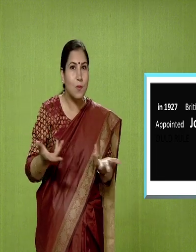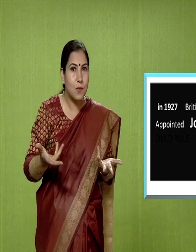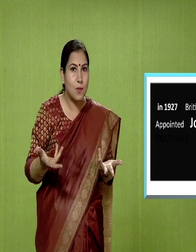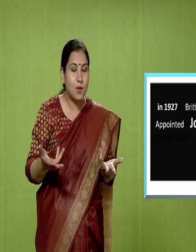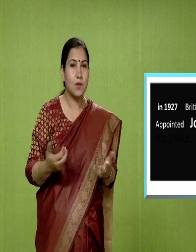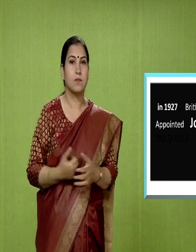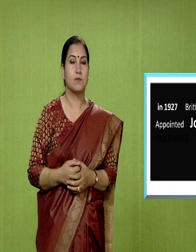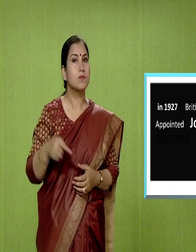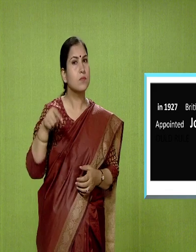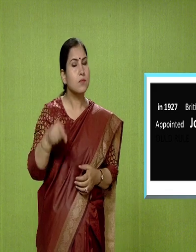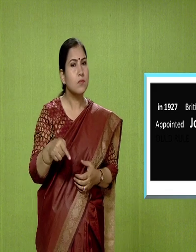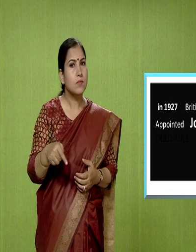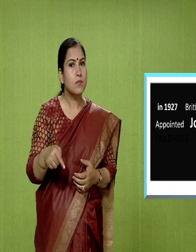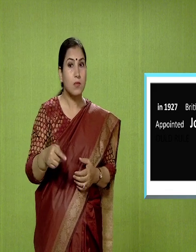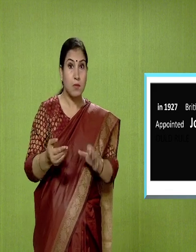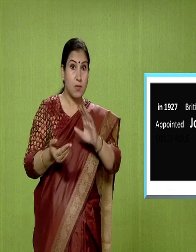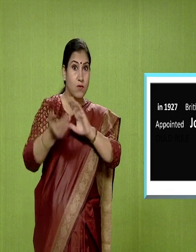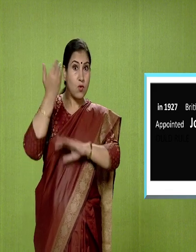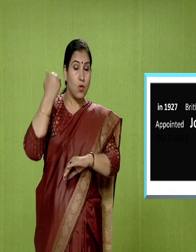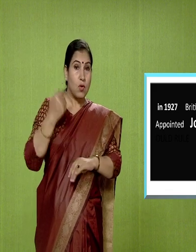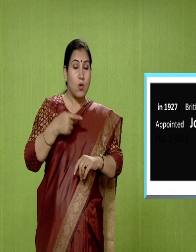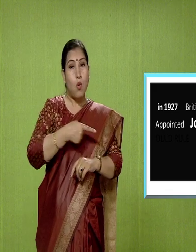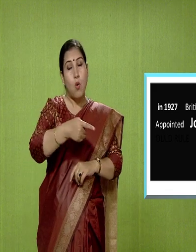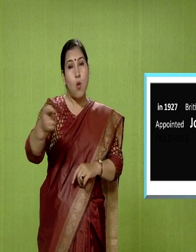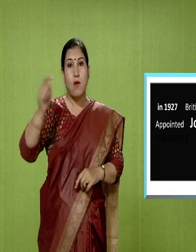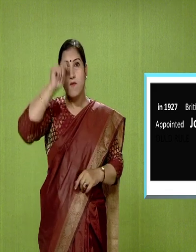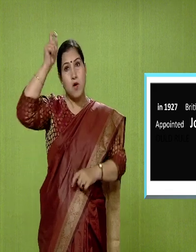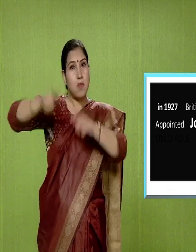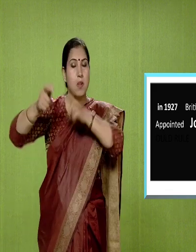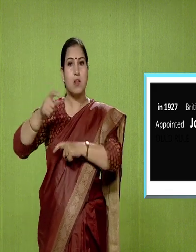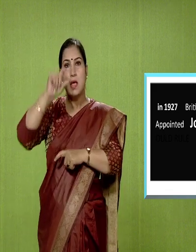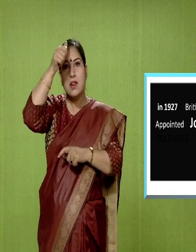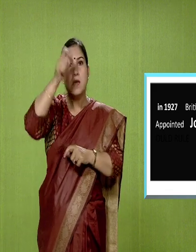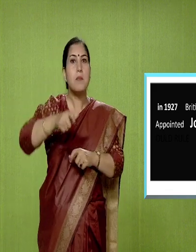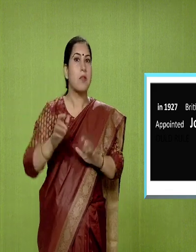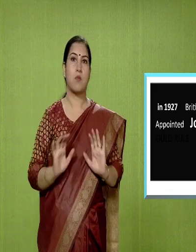because there was no Indian member in it.